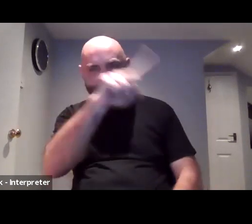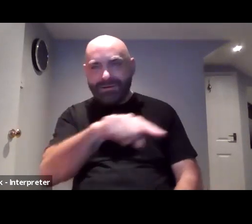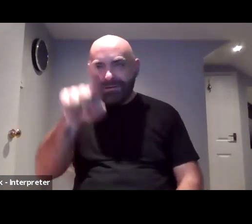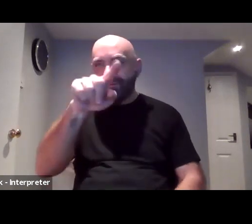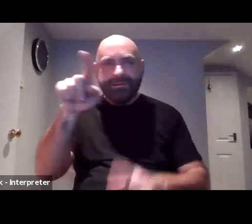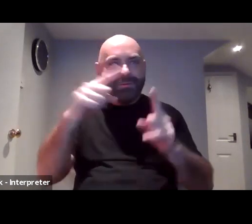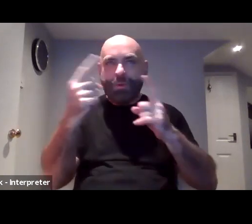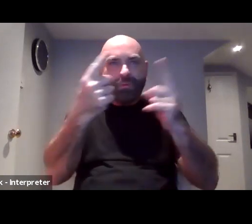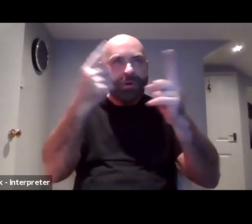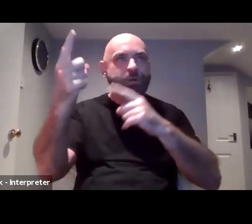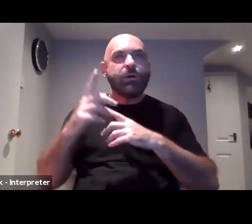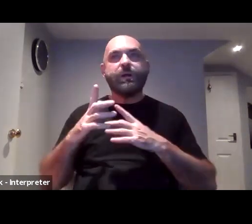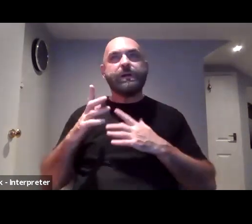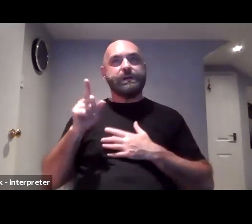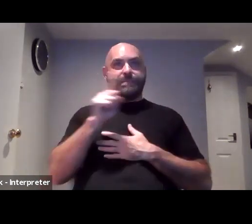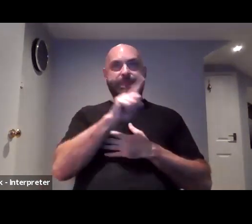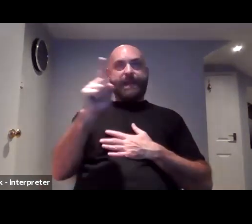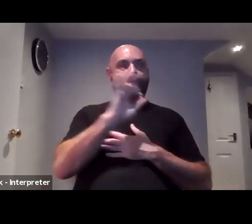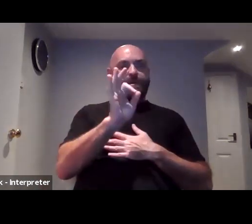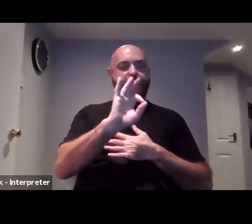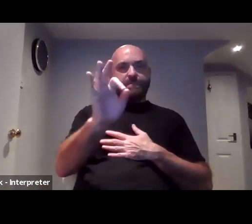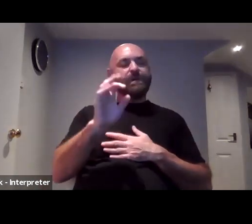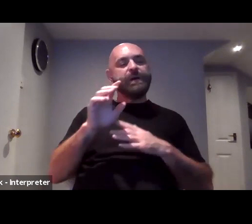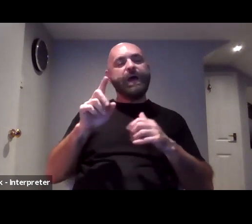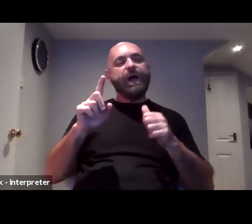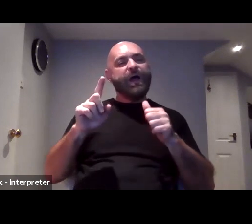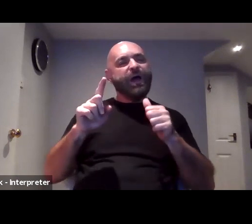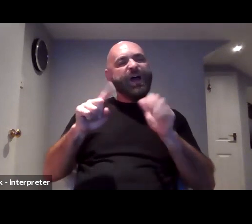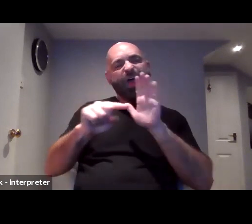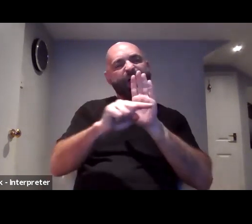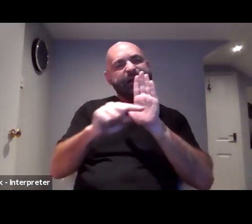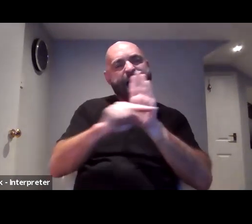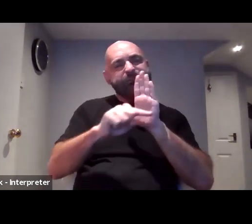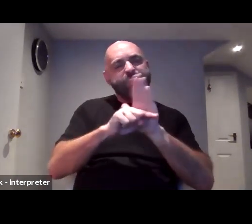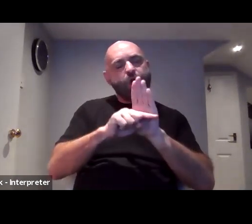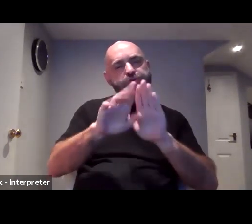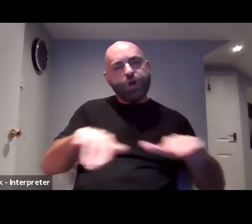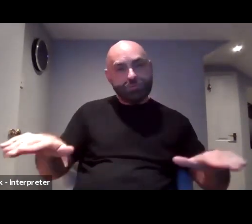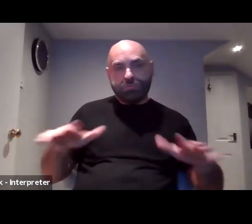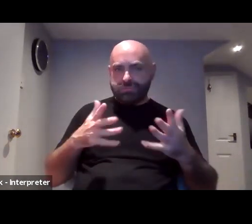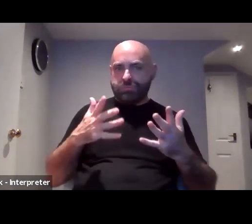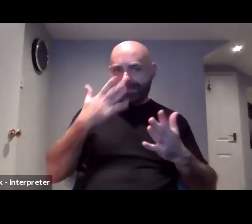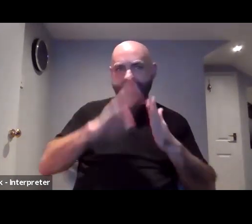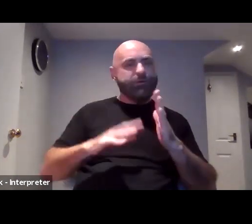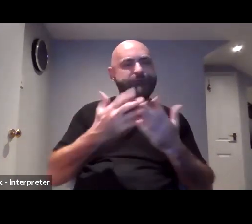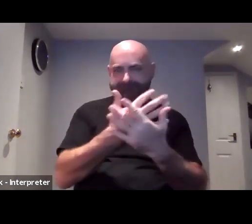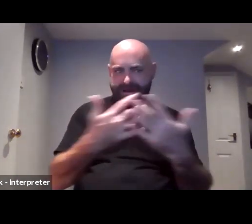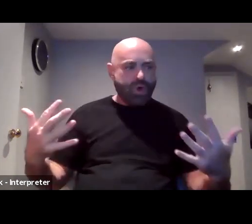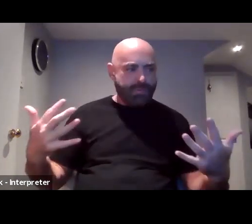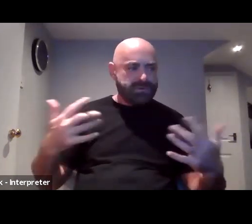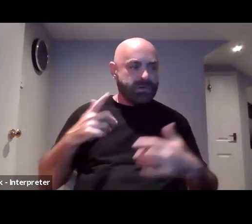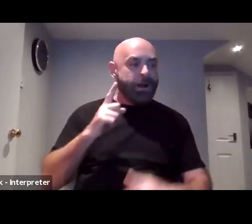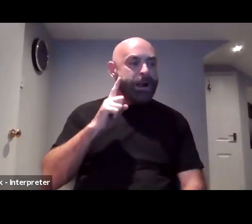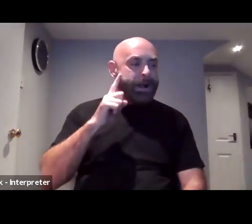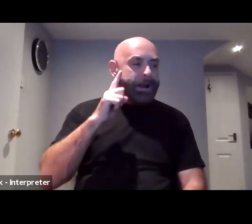many with 1, and that many with none. Adverse childhood experiences are very common, but they're